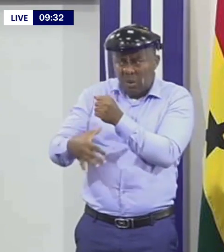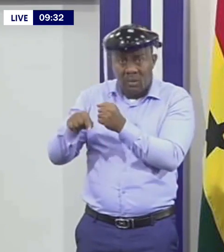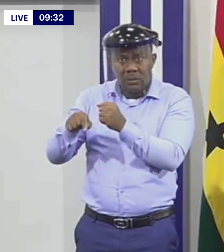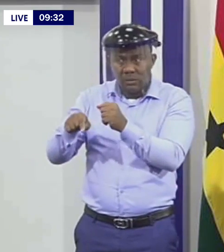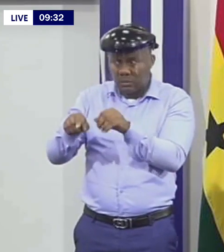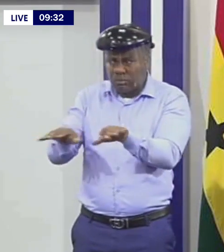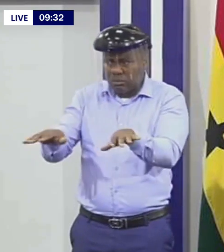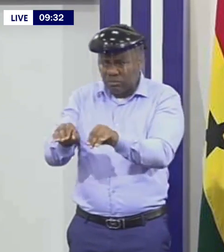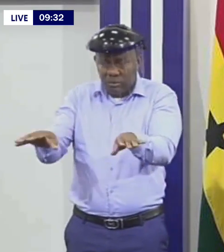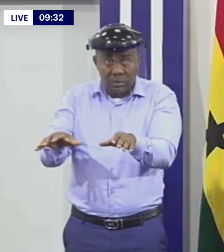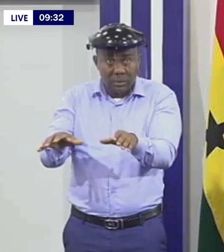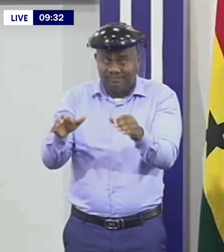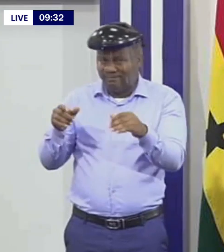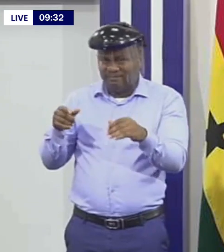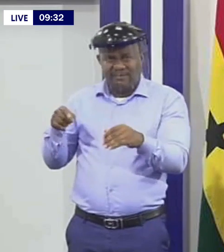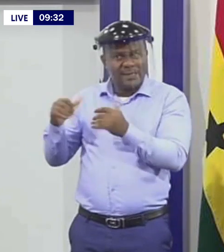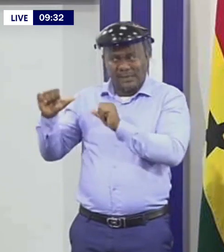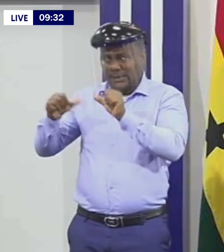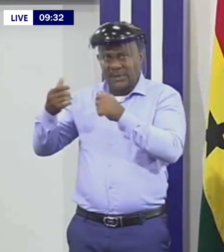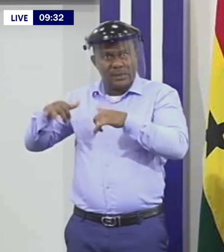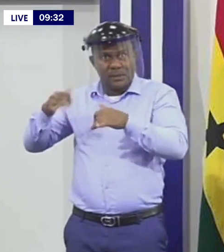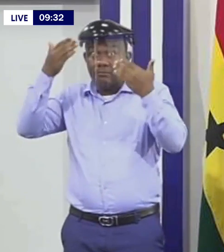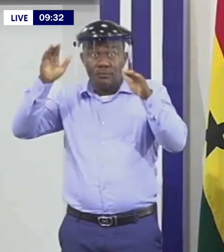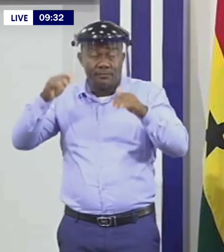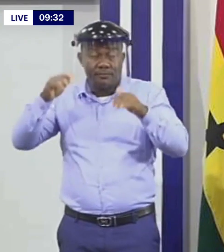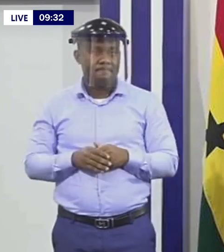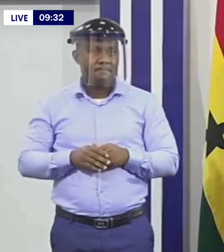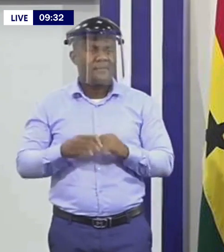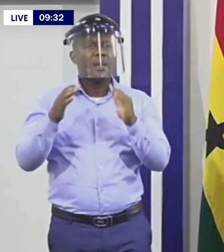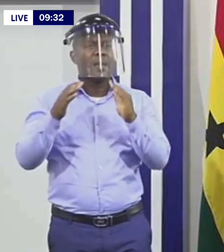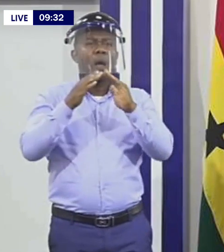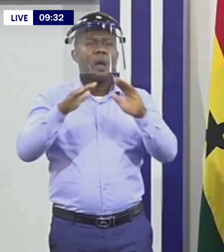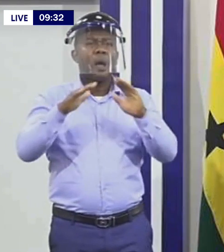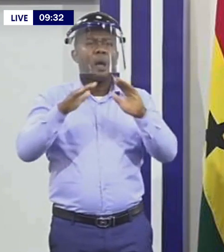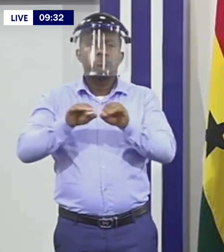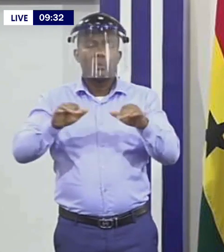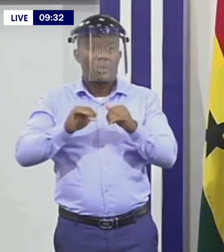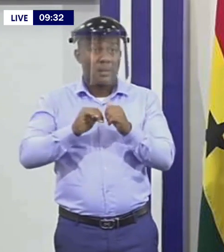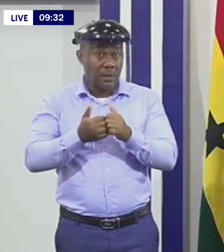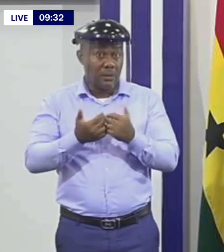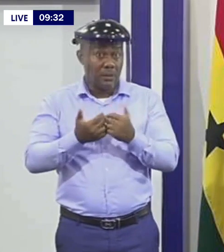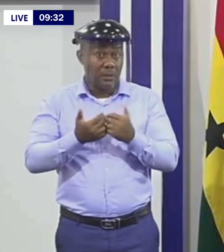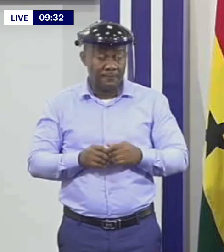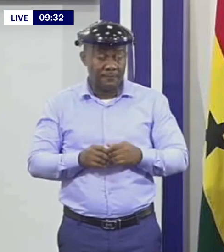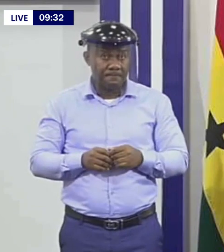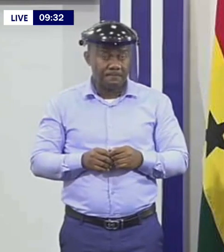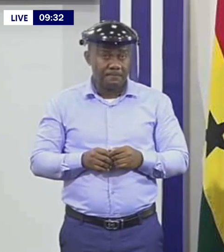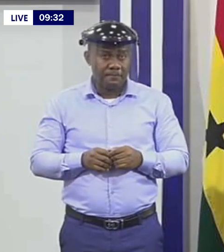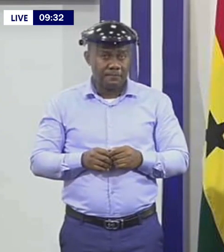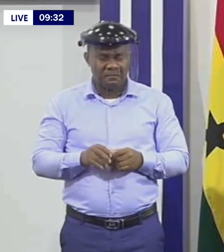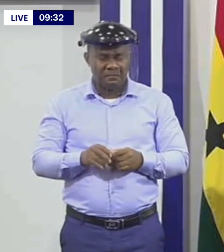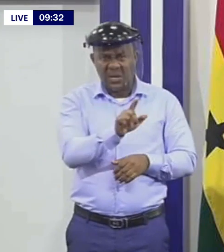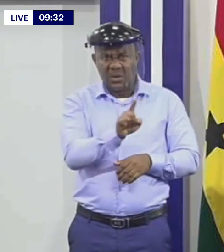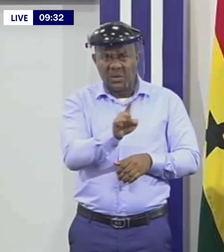been demonstrated yet. With regards to house transmission, secondary attack rate has come up to about